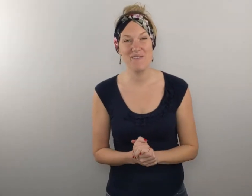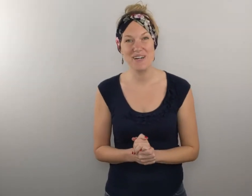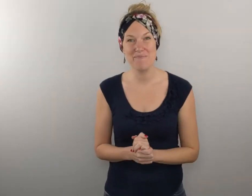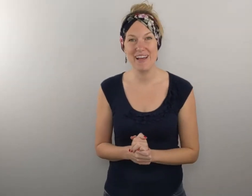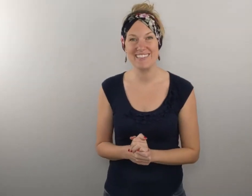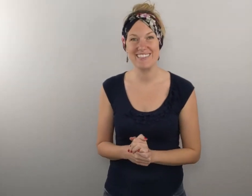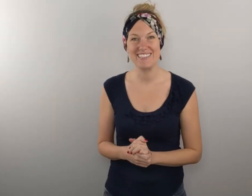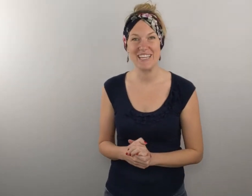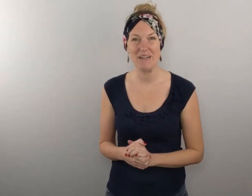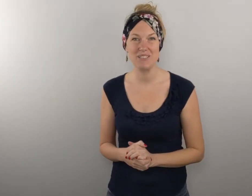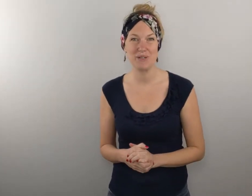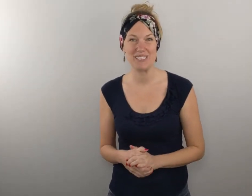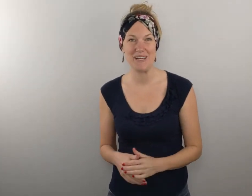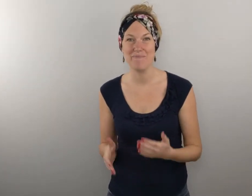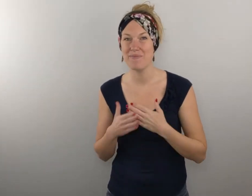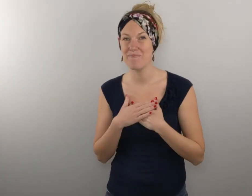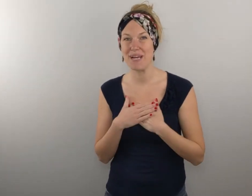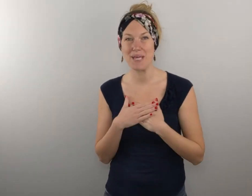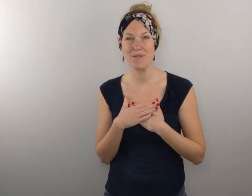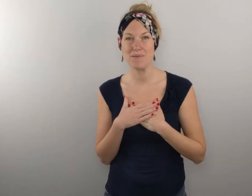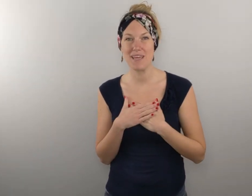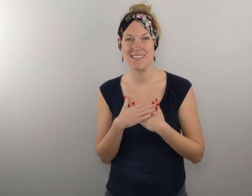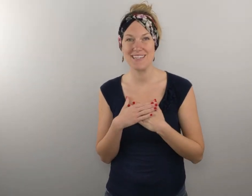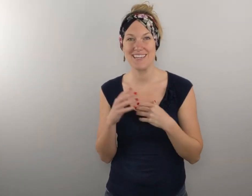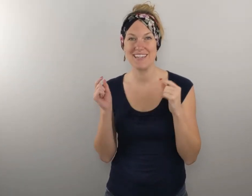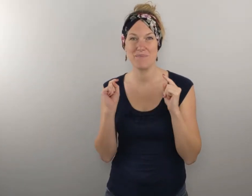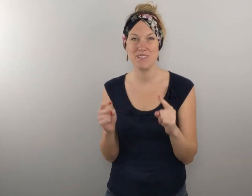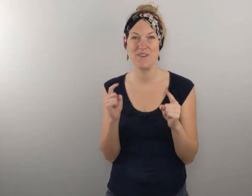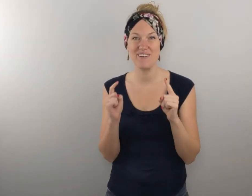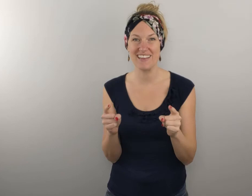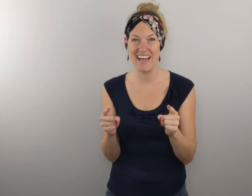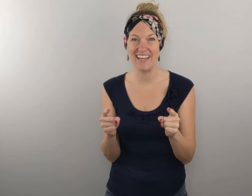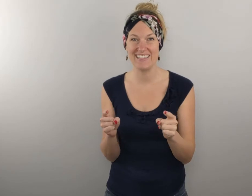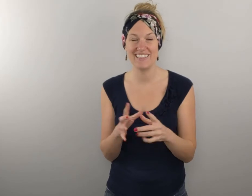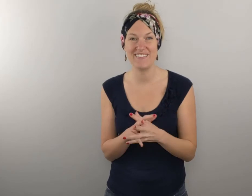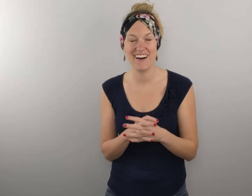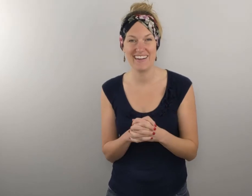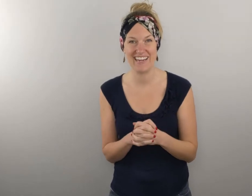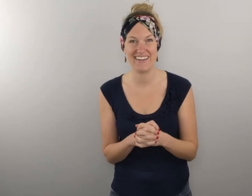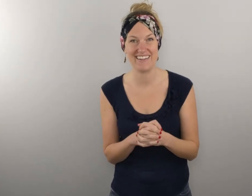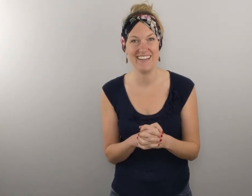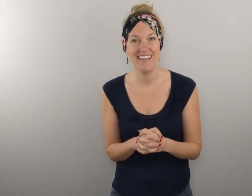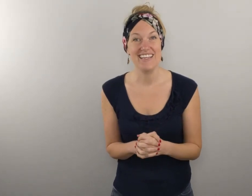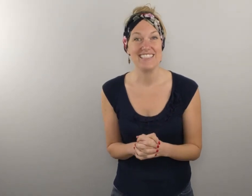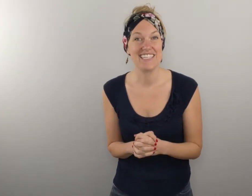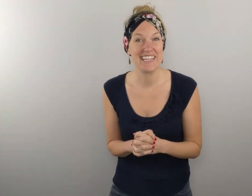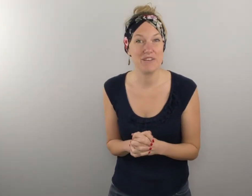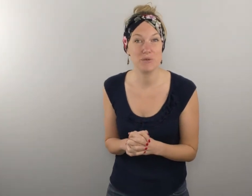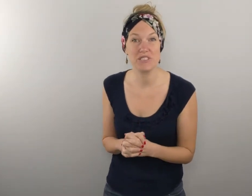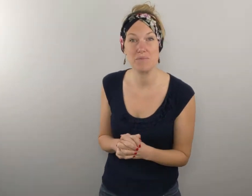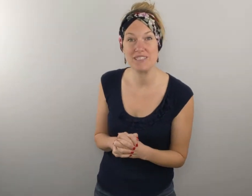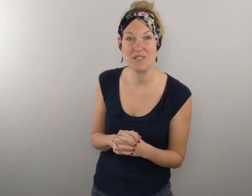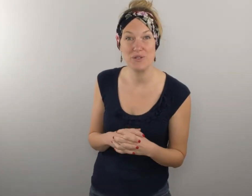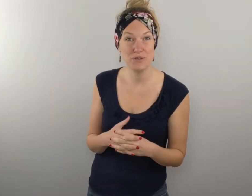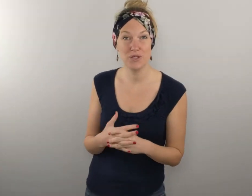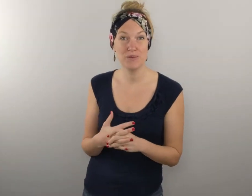and welcome back to Sign Language Worship. My name is Mandy and I'm so glad that you are here. Sign Language Worship is a YouTube